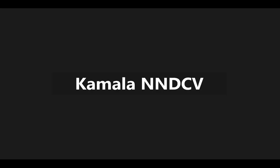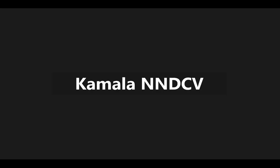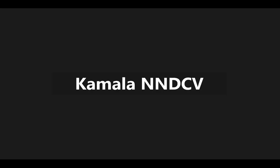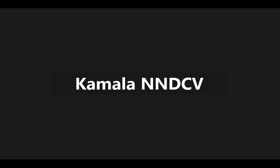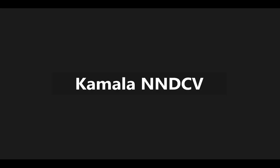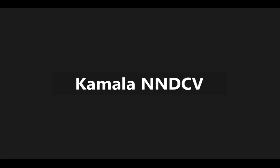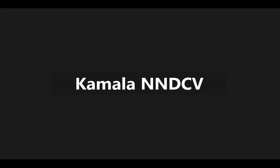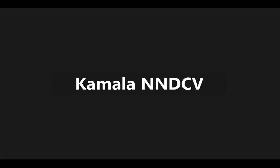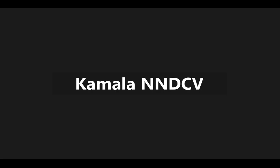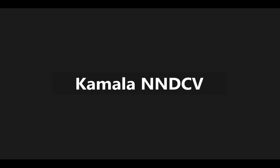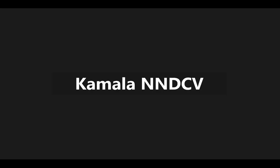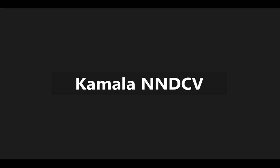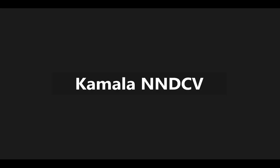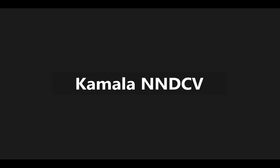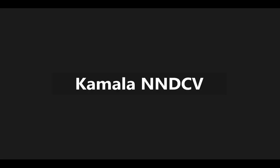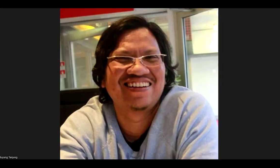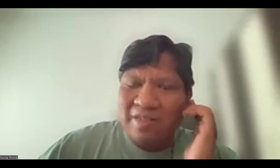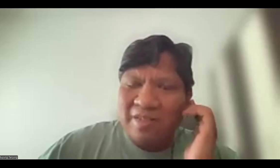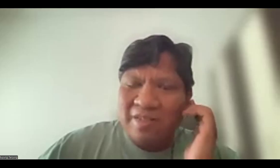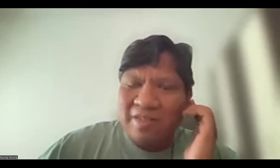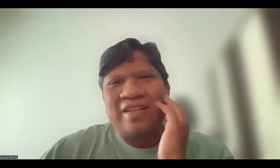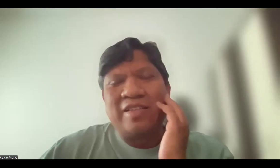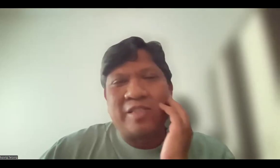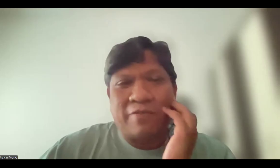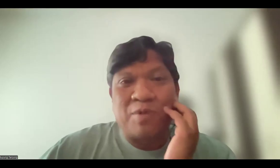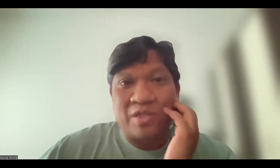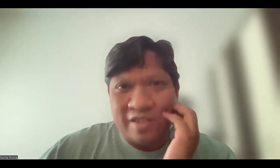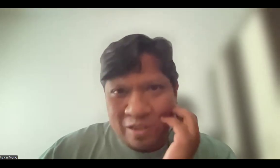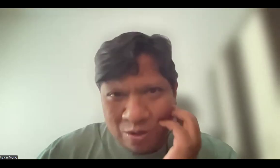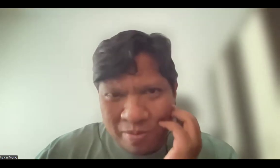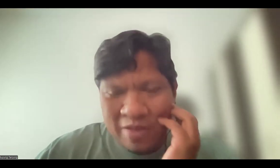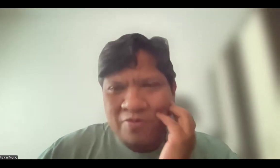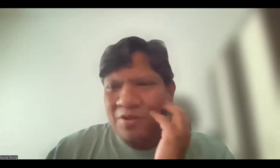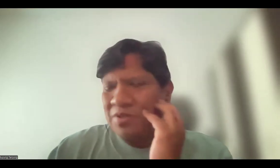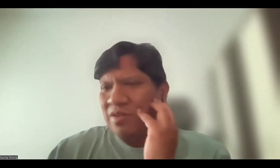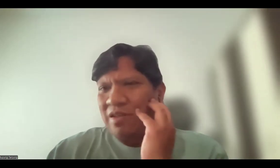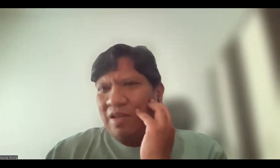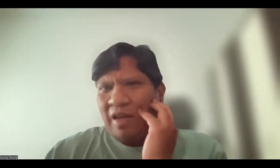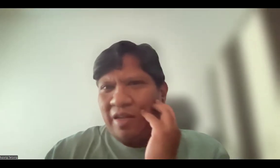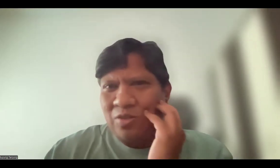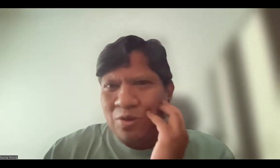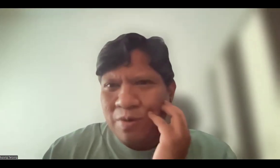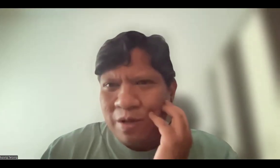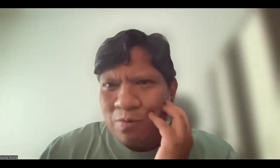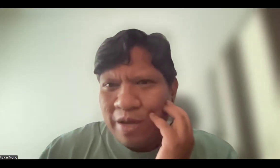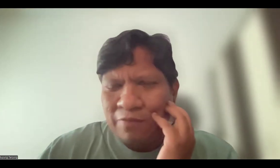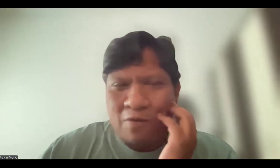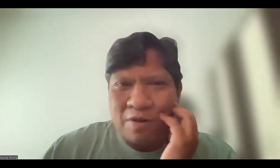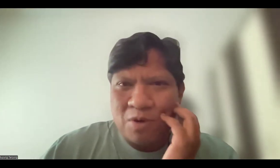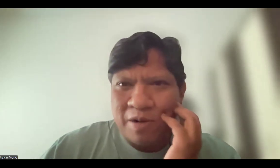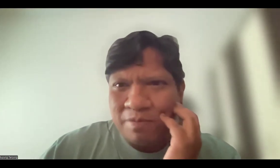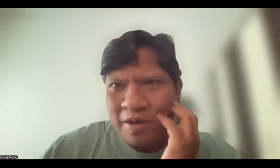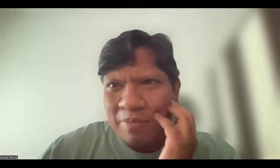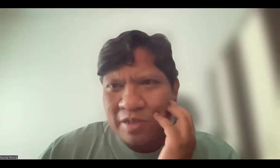Only 7? 6%. Yeah, 6%. 7% include me, of course. Yeah. And so we will wait